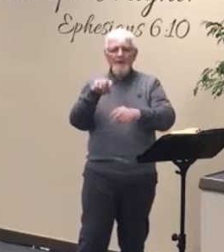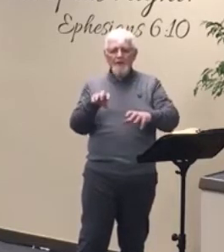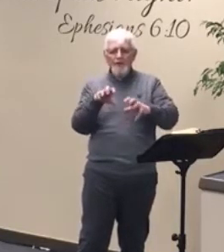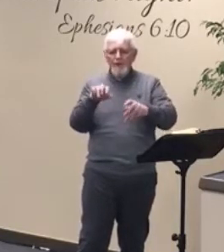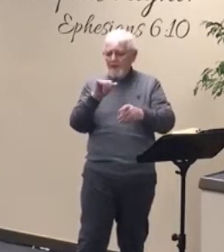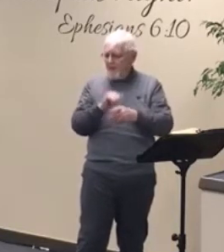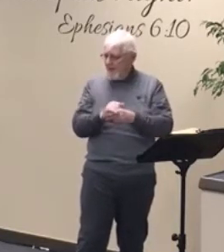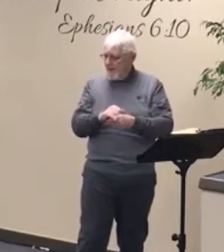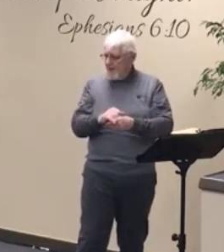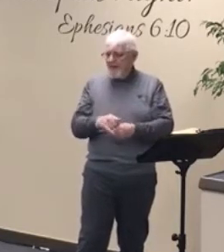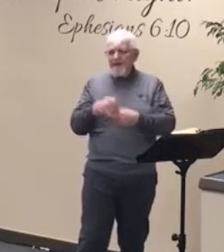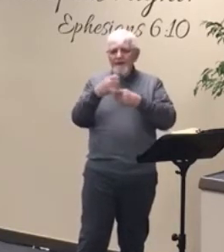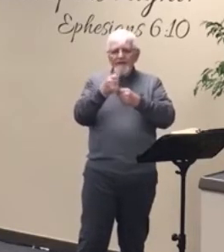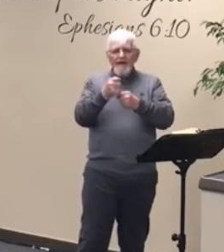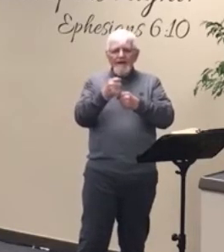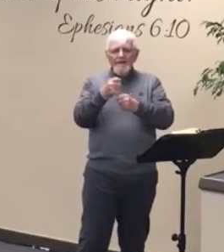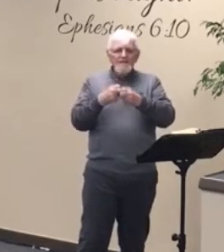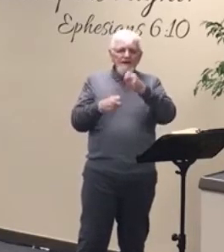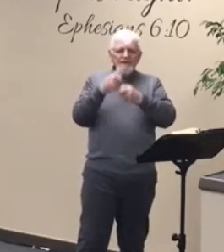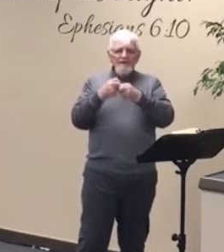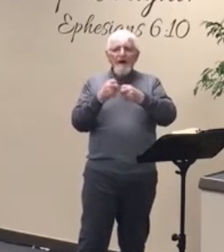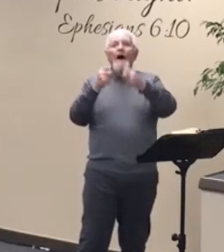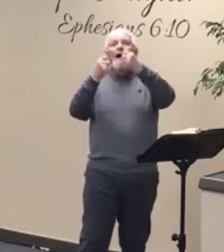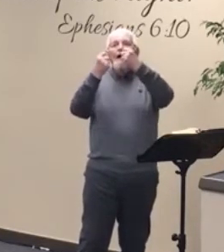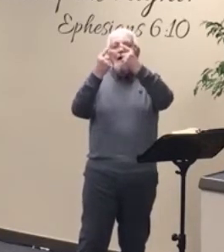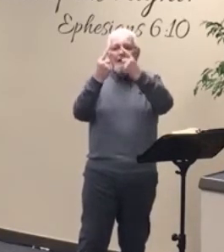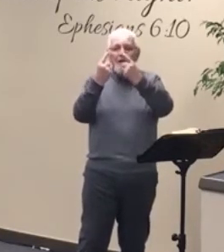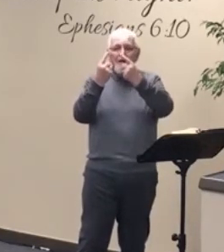to face up to reality.